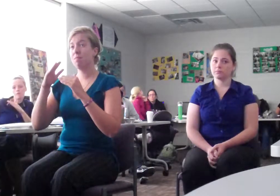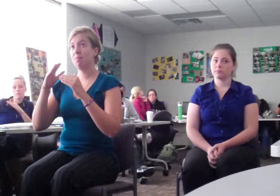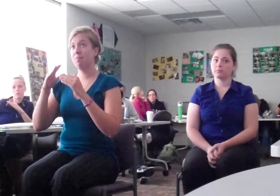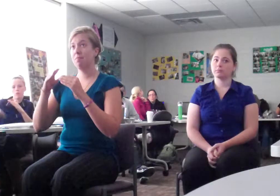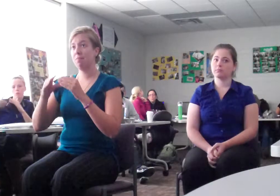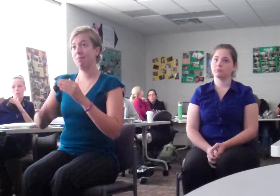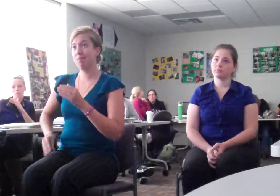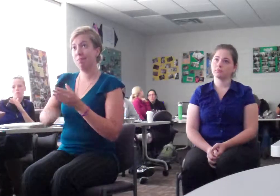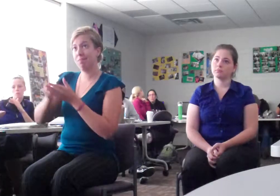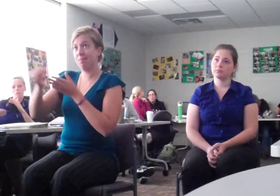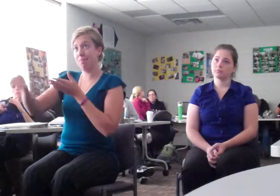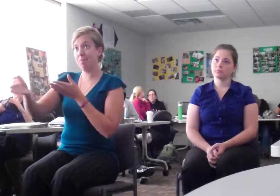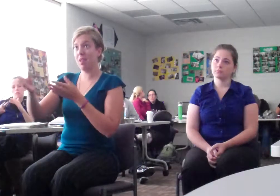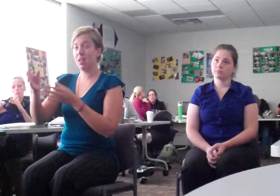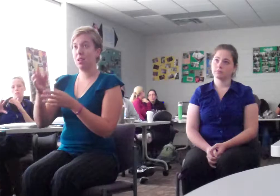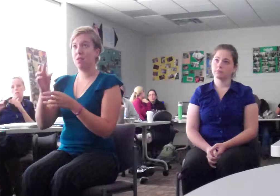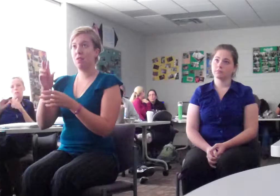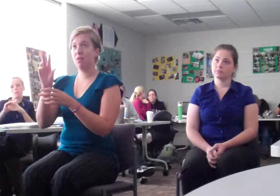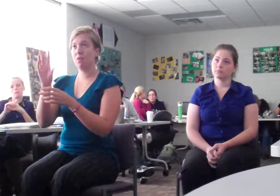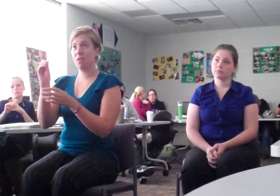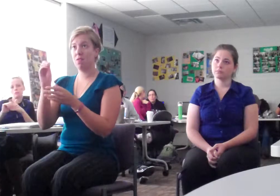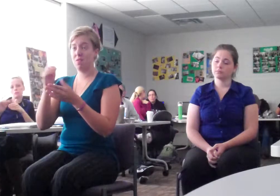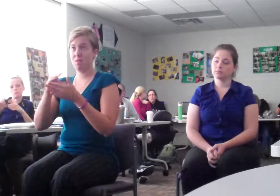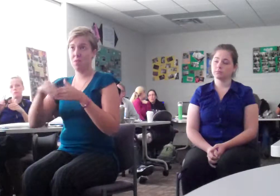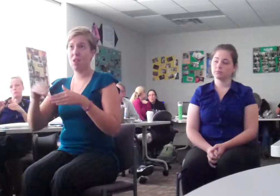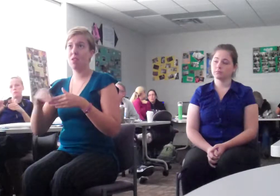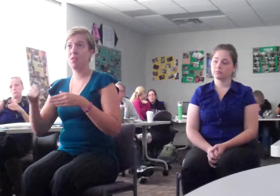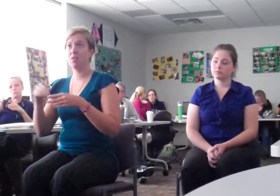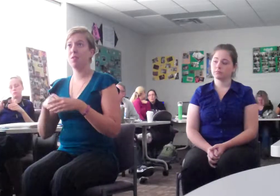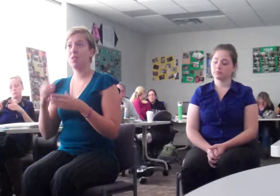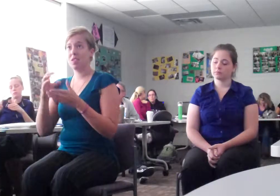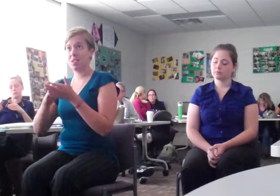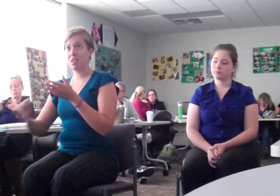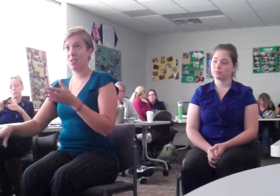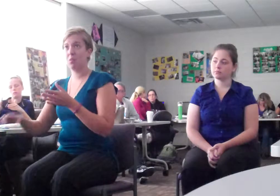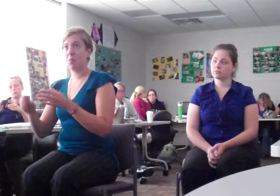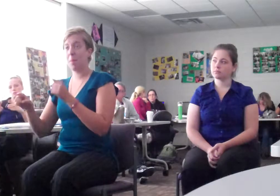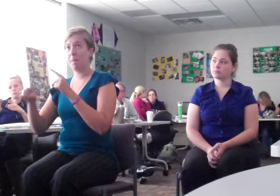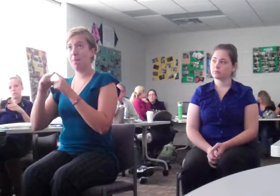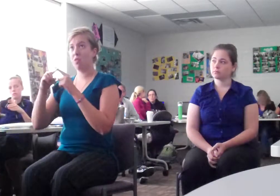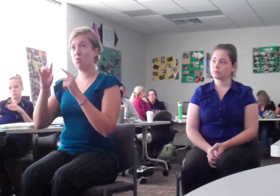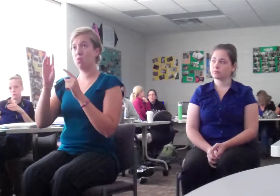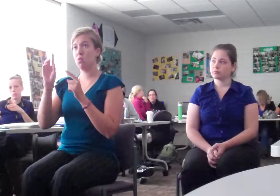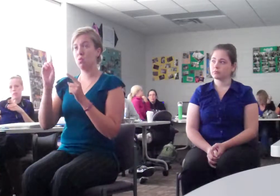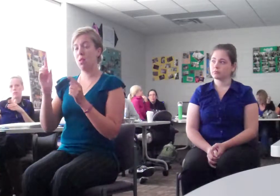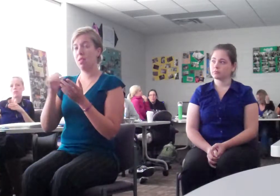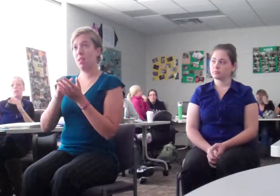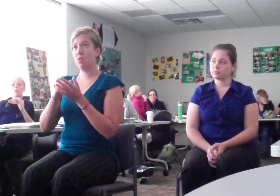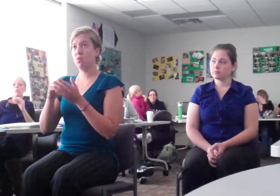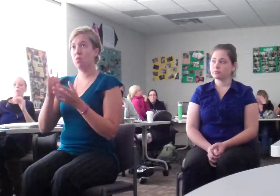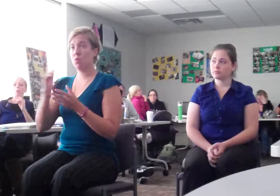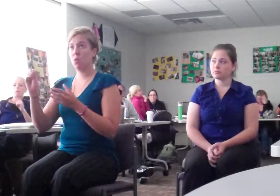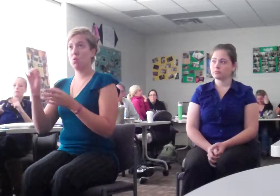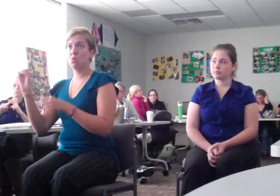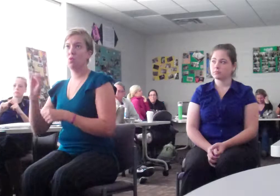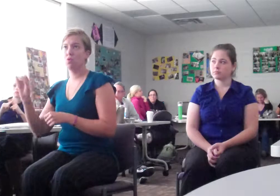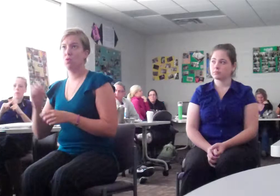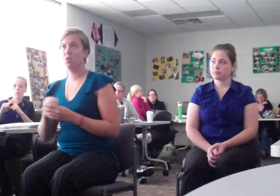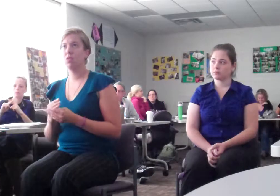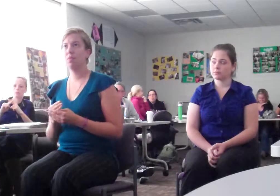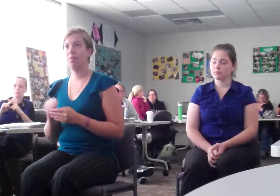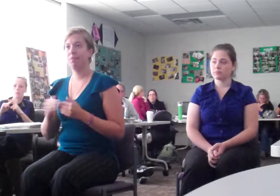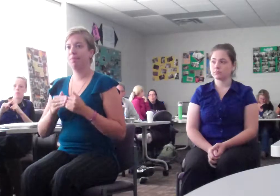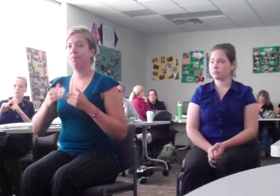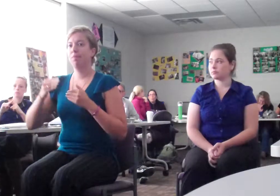$250 deductible plus the 1,000 on the co-insurance. And then after that is exhausted, then